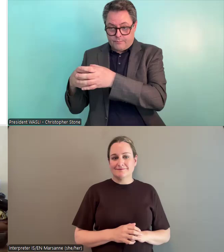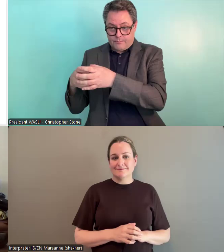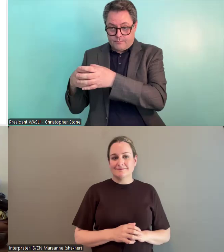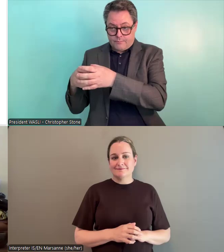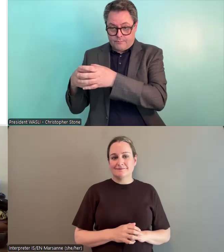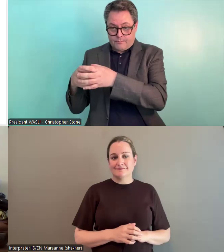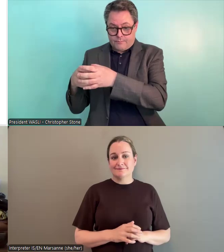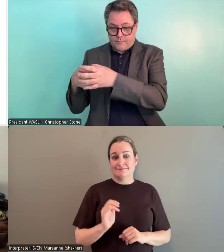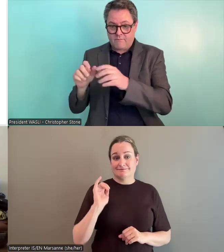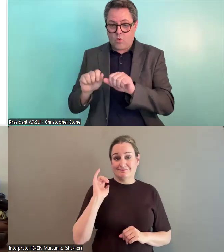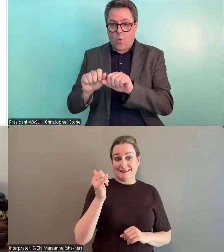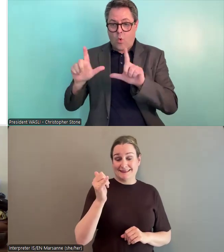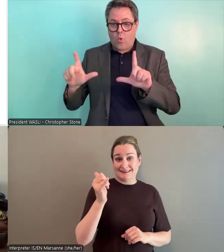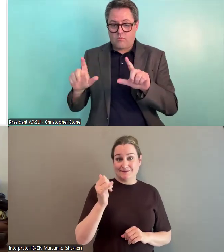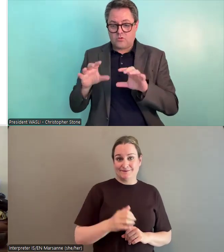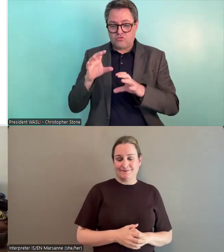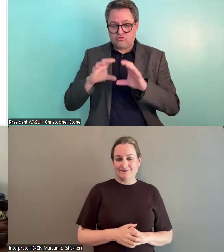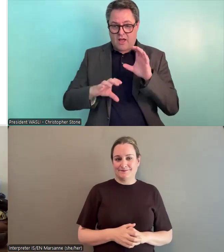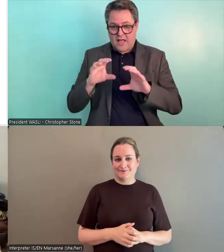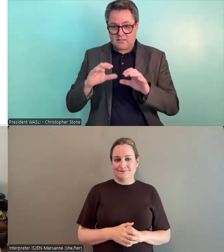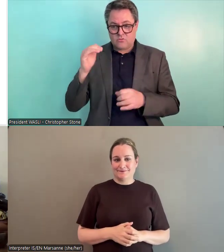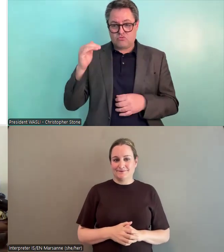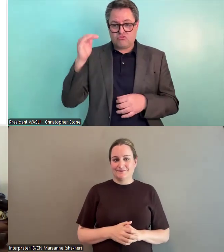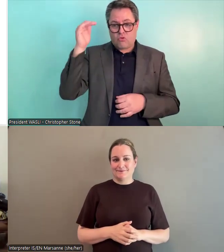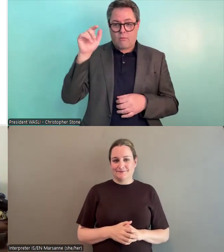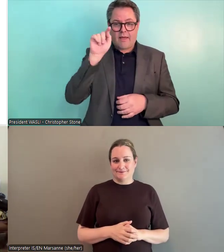become a new member. Is that